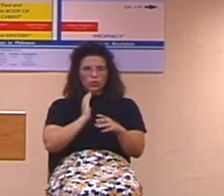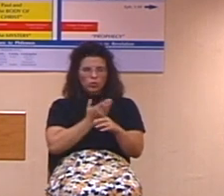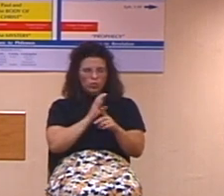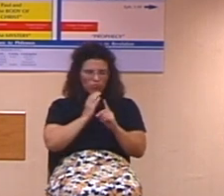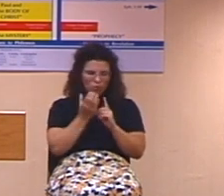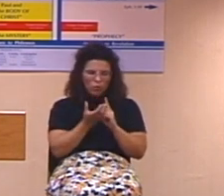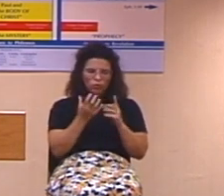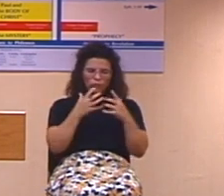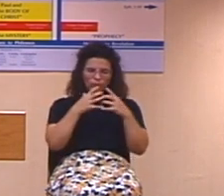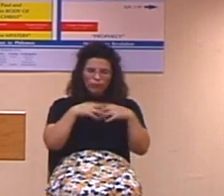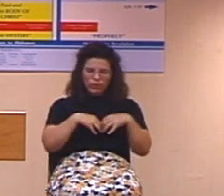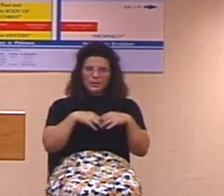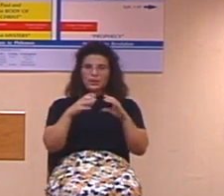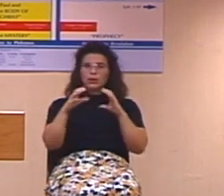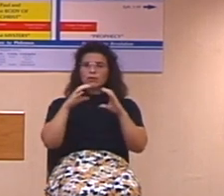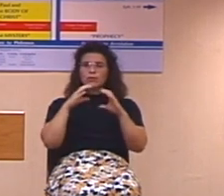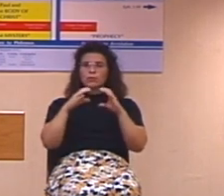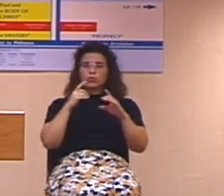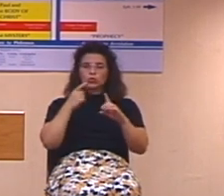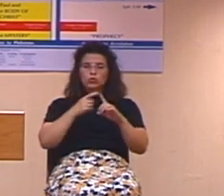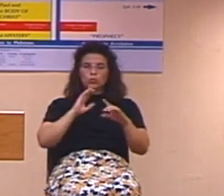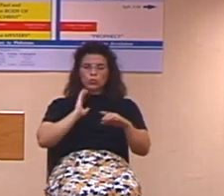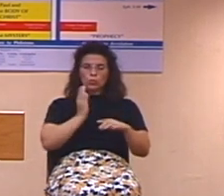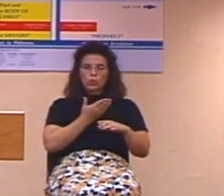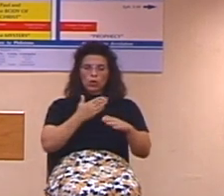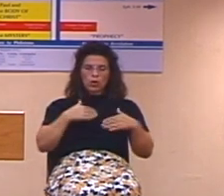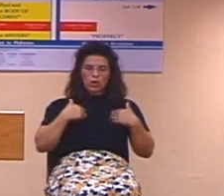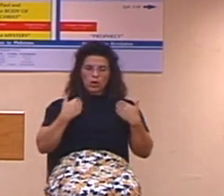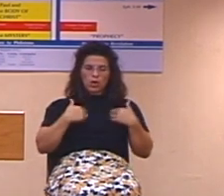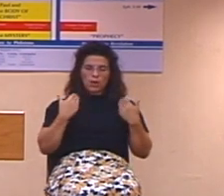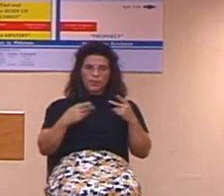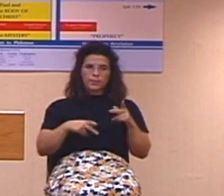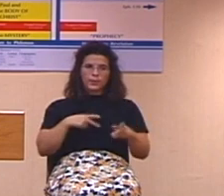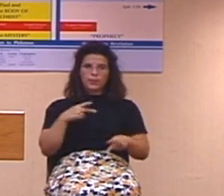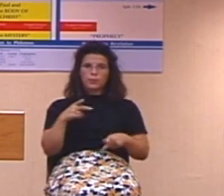of communication to our young people.